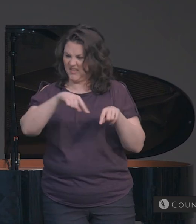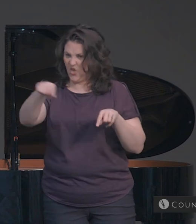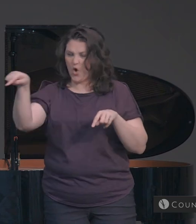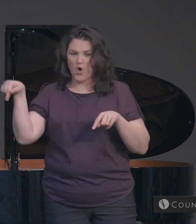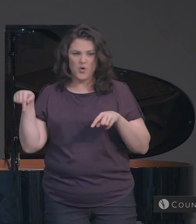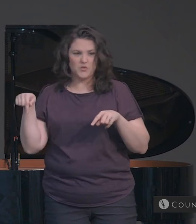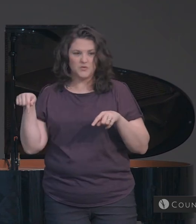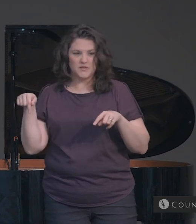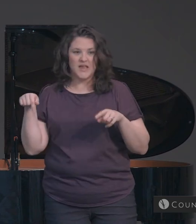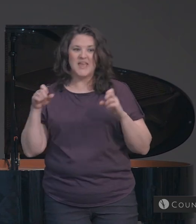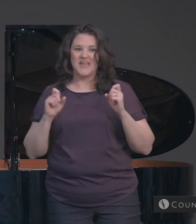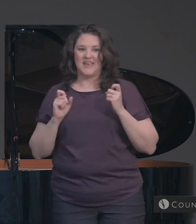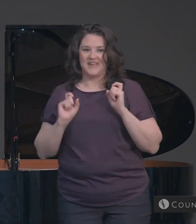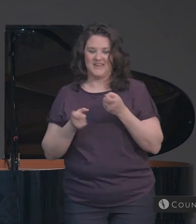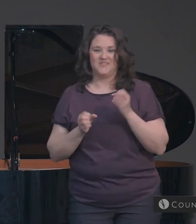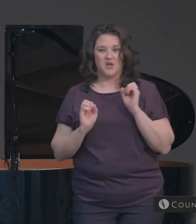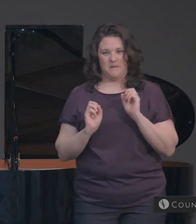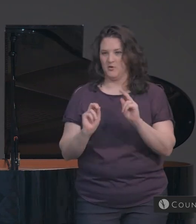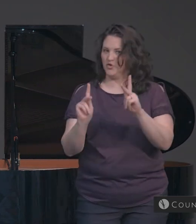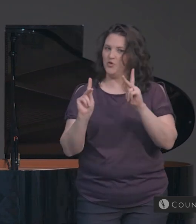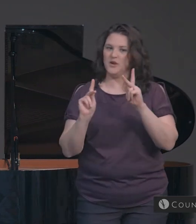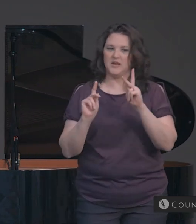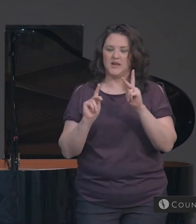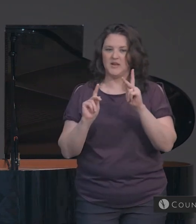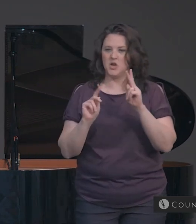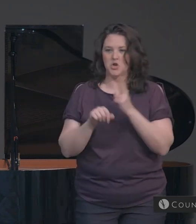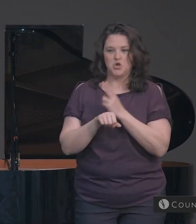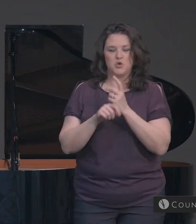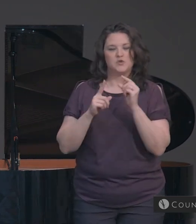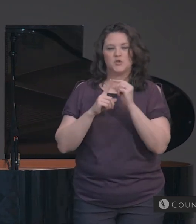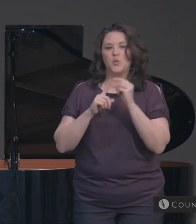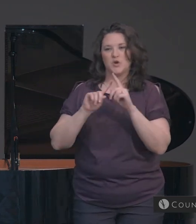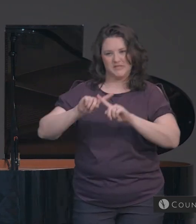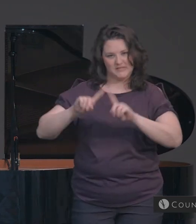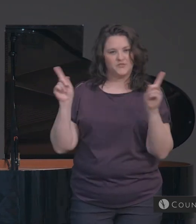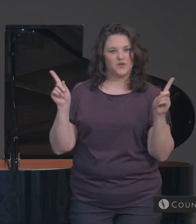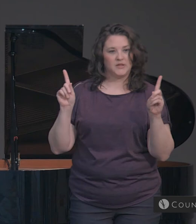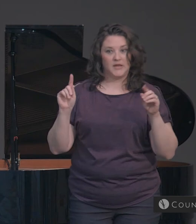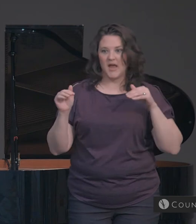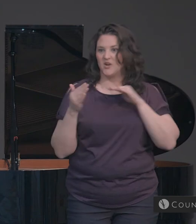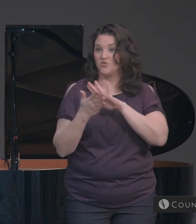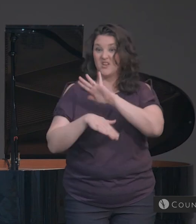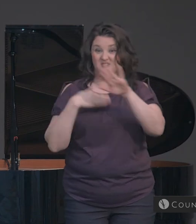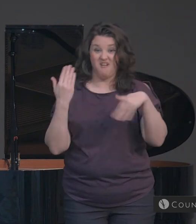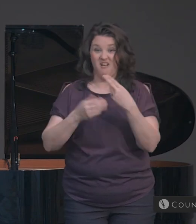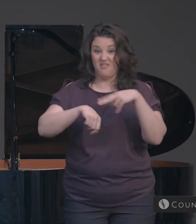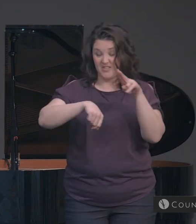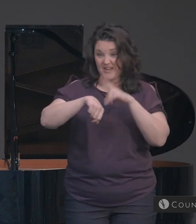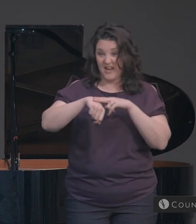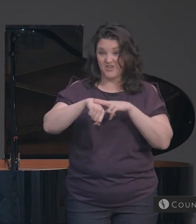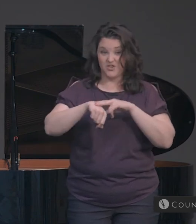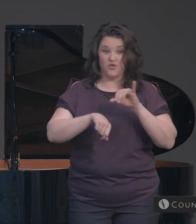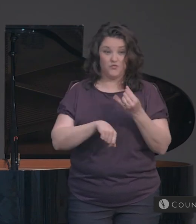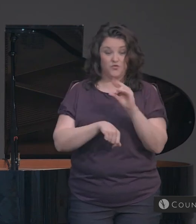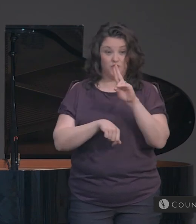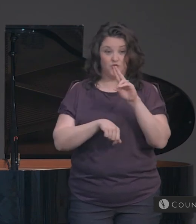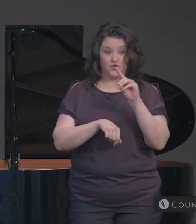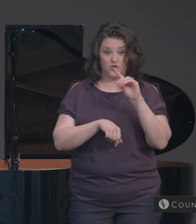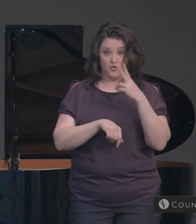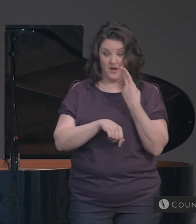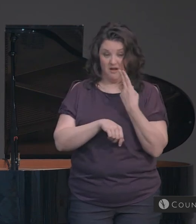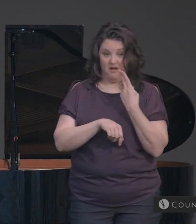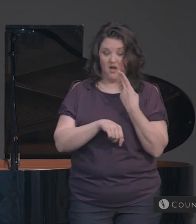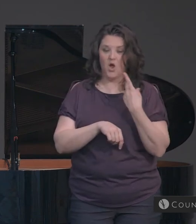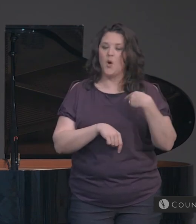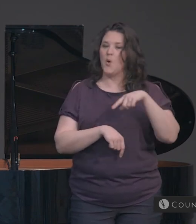opportunity for him to provide a play on words and to address all of the nation of Judah as he opens up these puns. And so